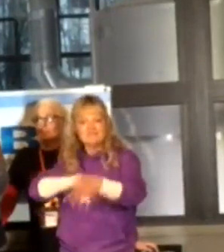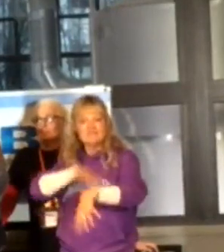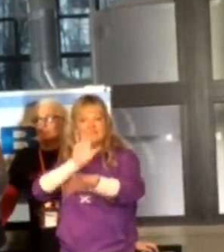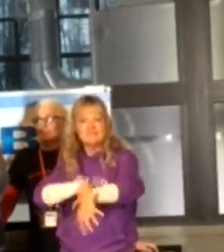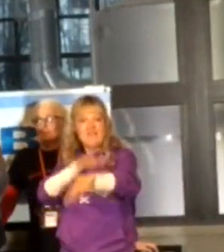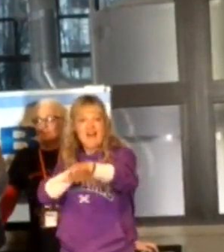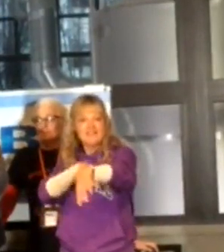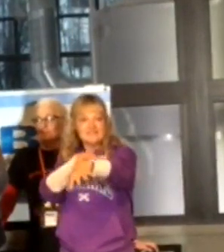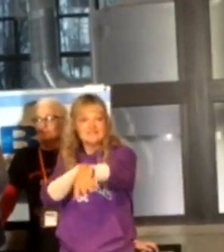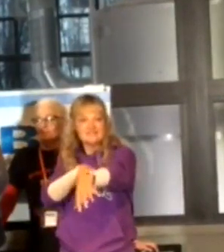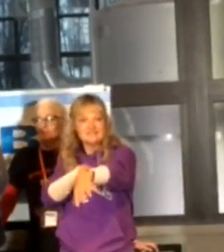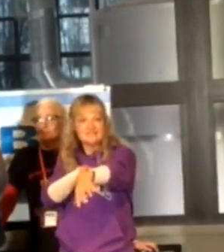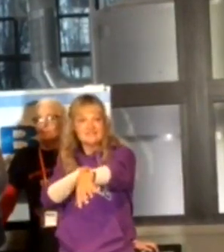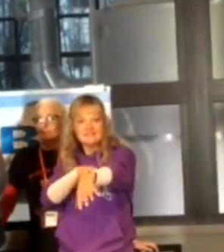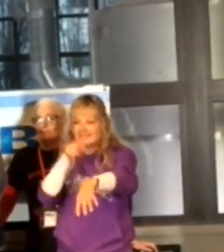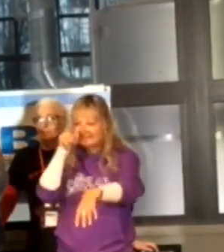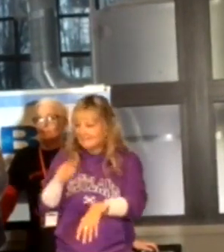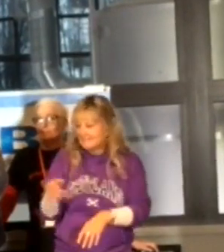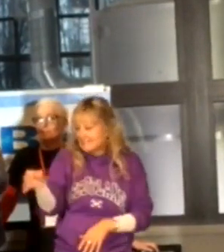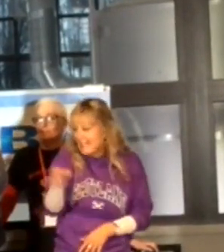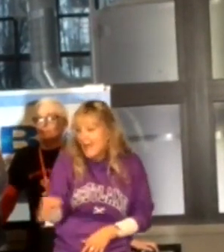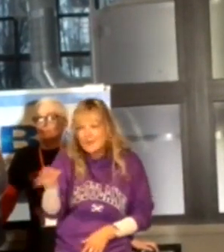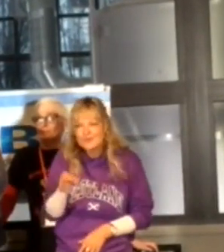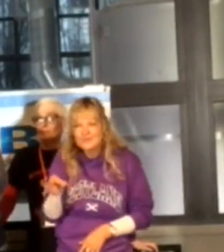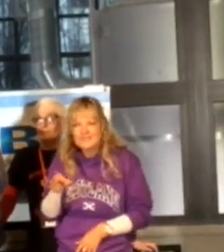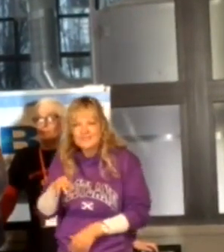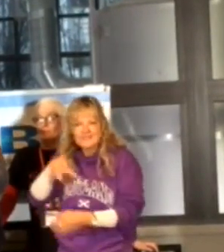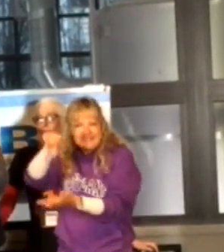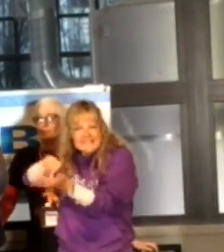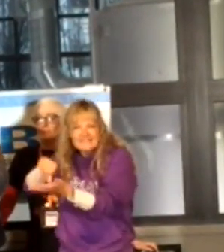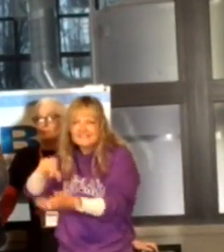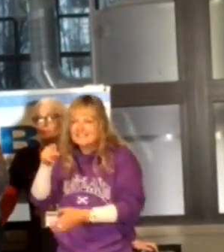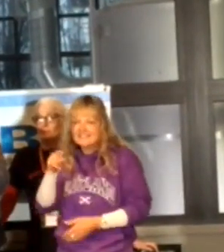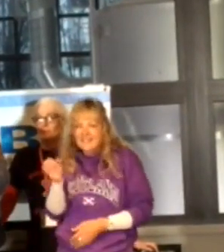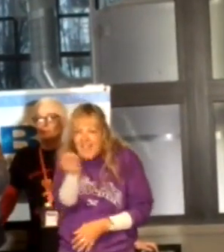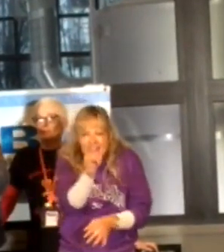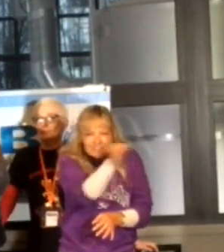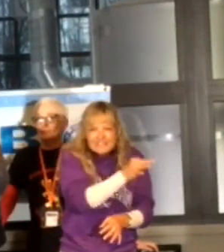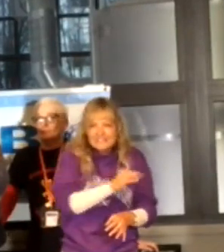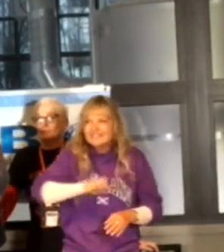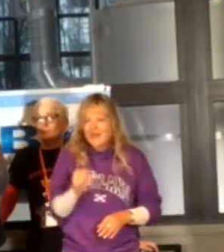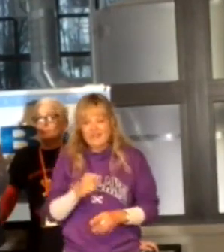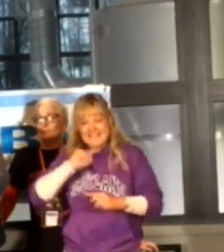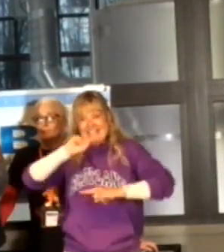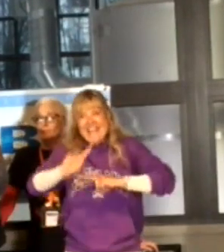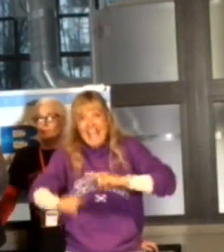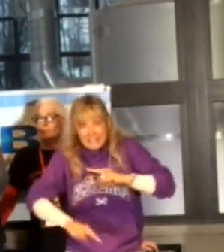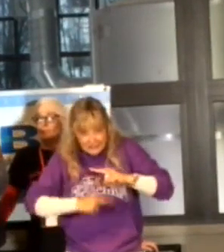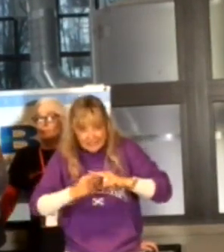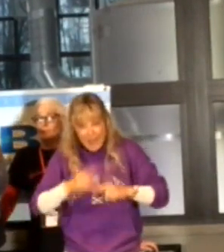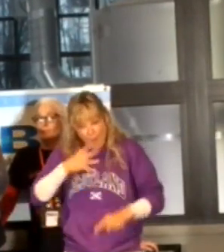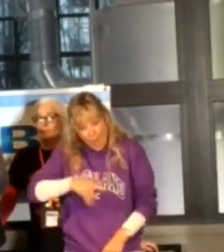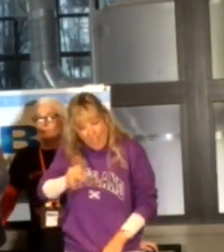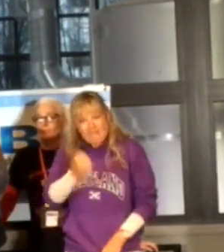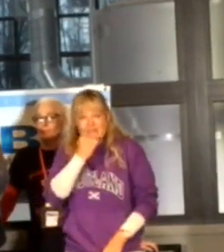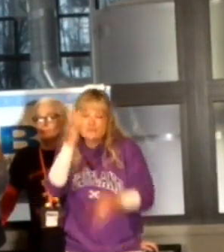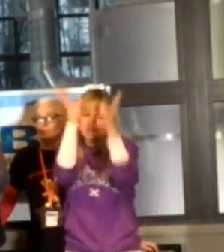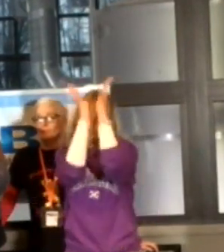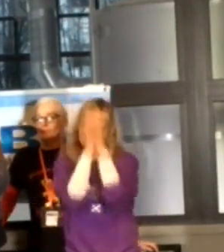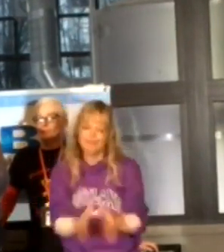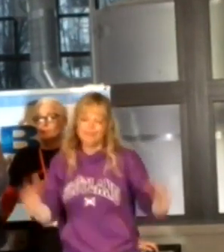across the towns, cities and villages of Scotland. Next year, we hope to take those numbers up